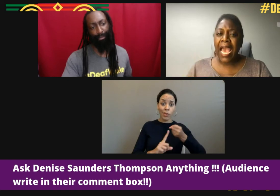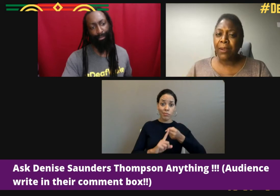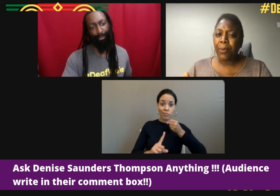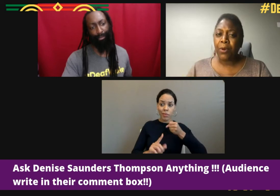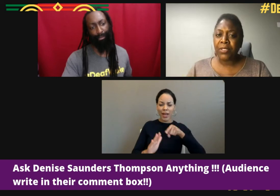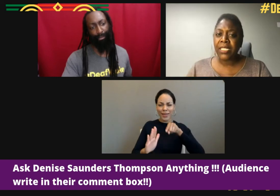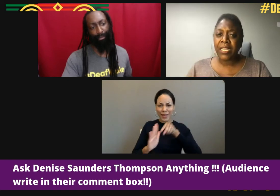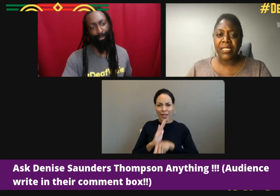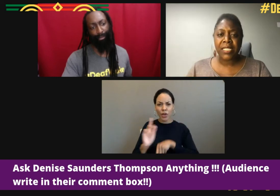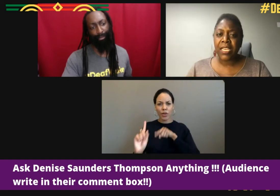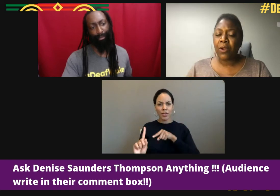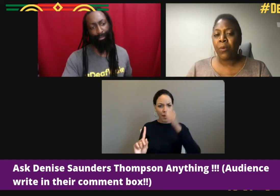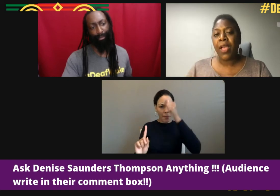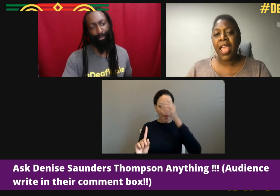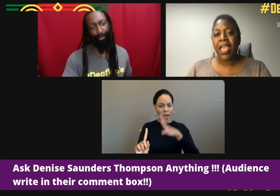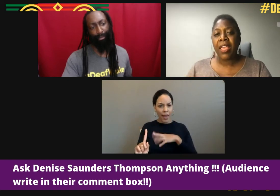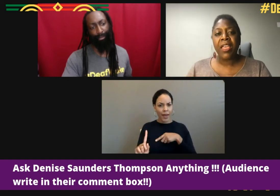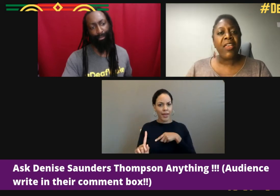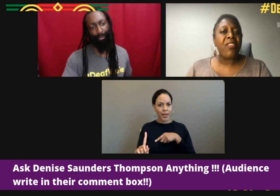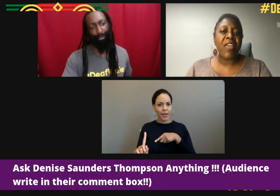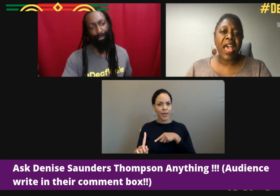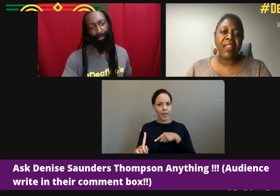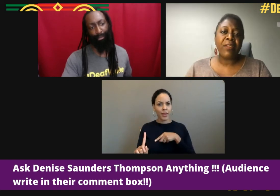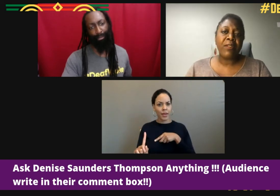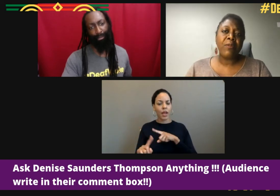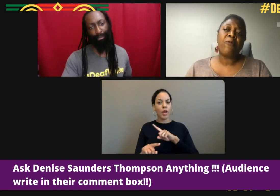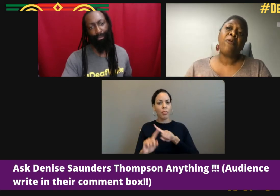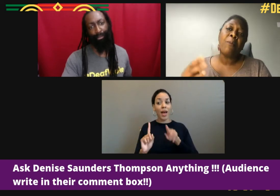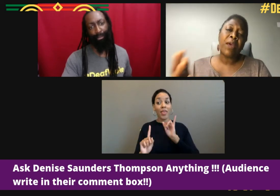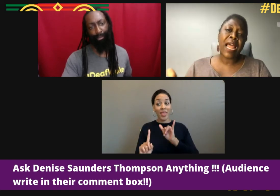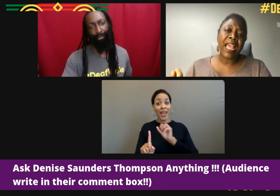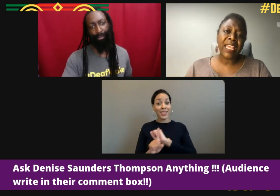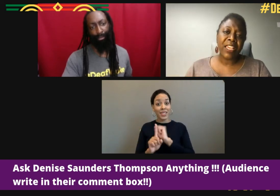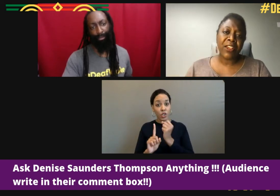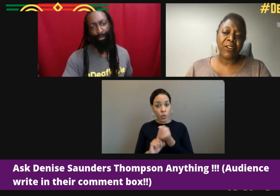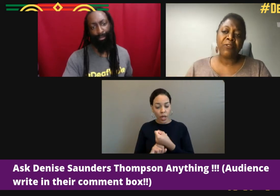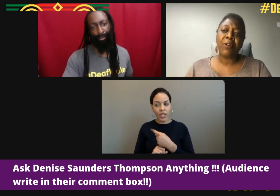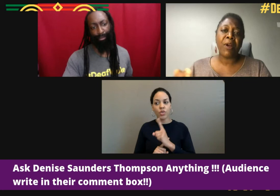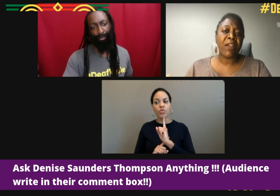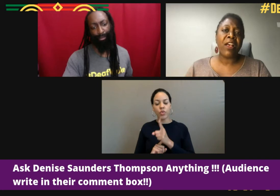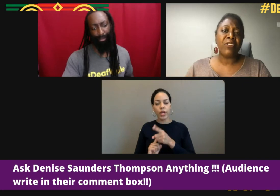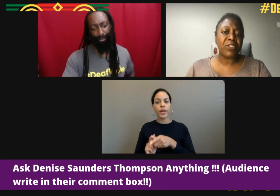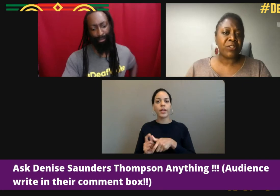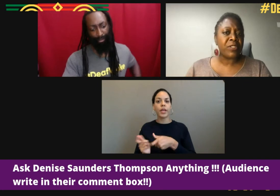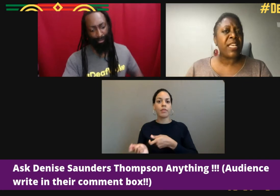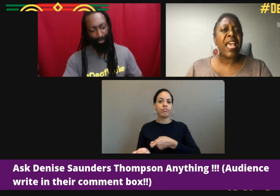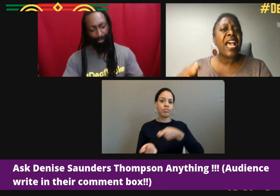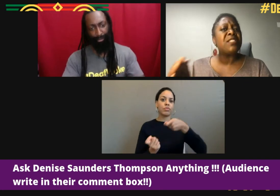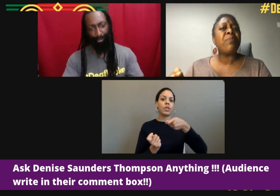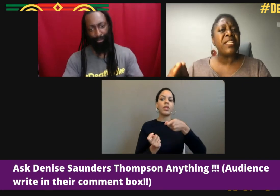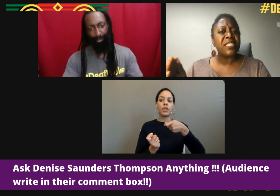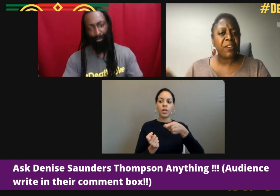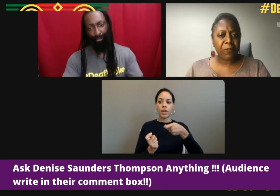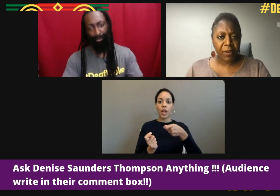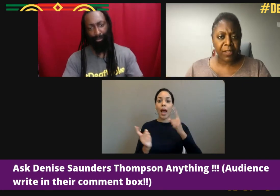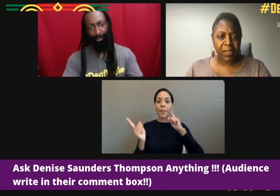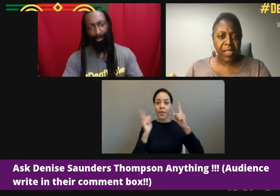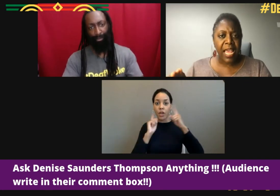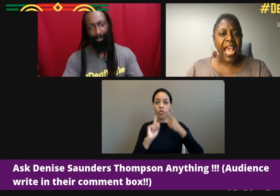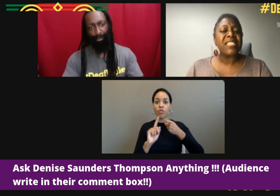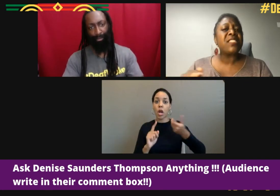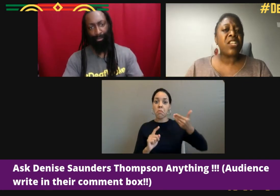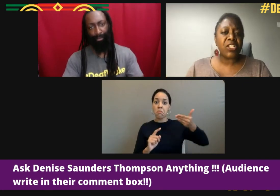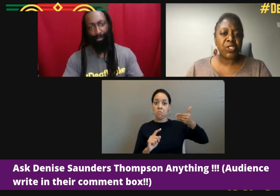but catapulted us in a way that, from what I hear from our elders, has been